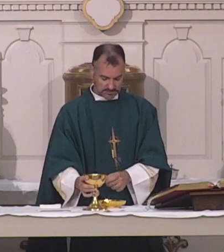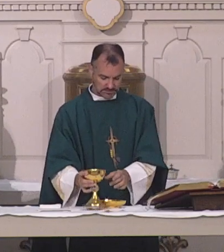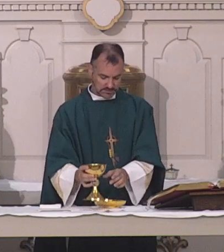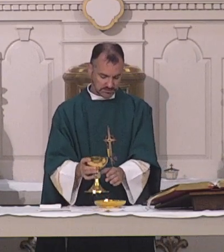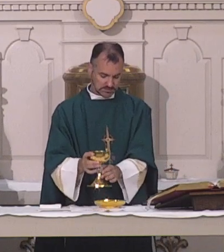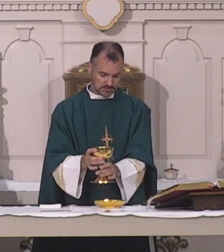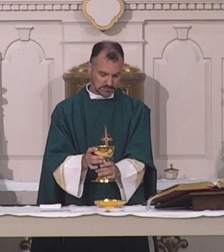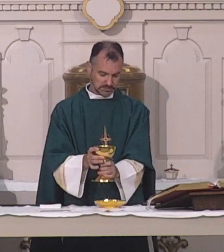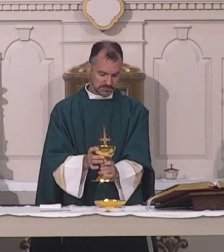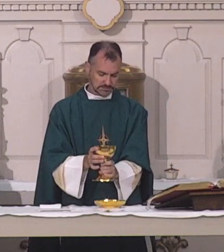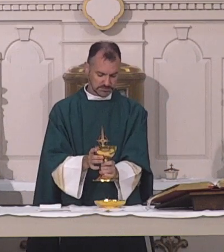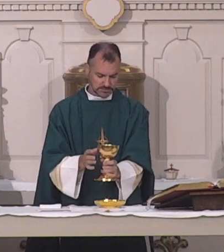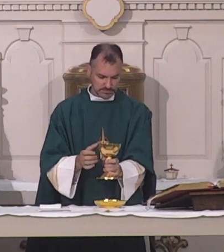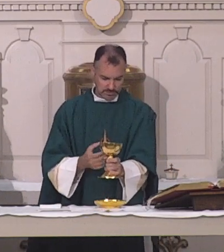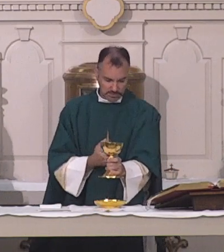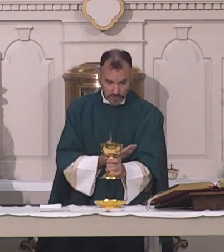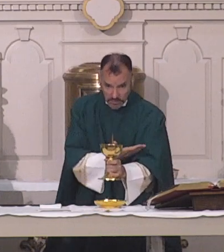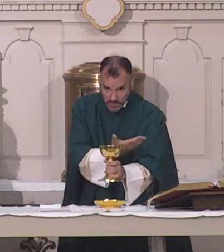saying,